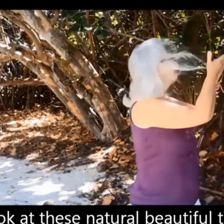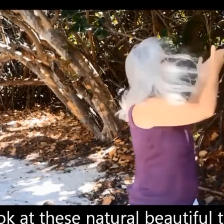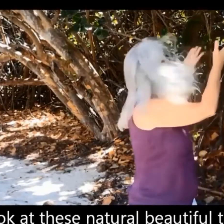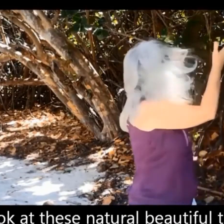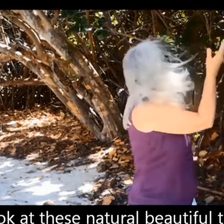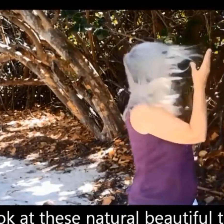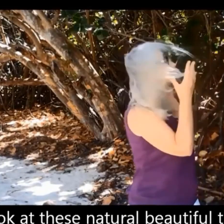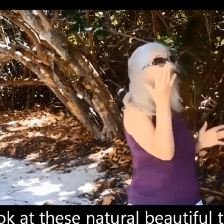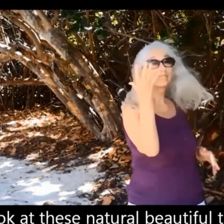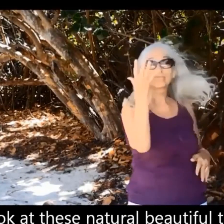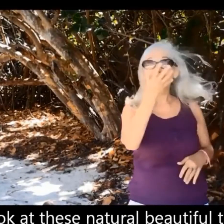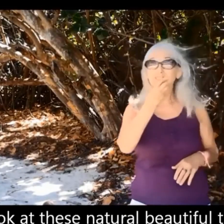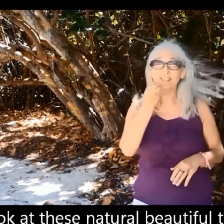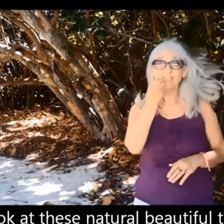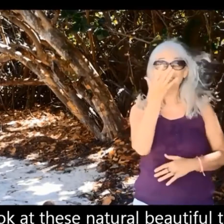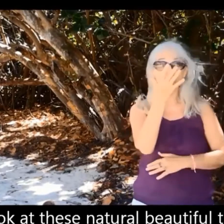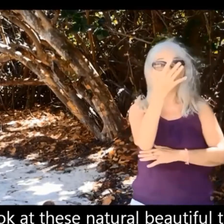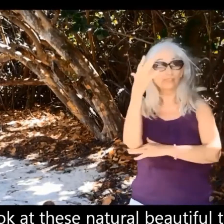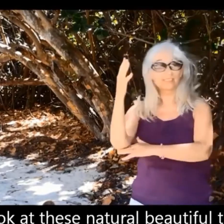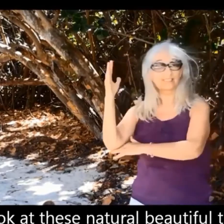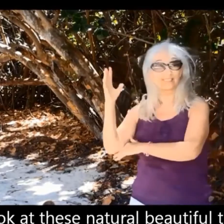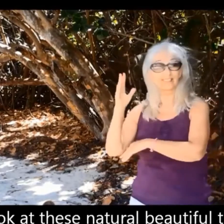Take a look at these natural, beautiful trees.